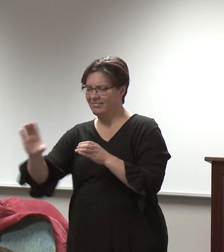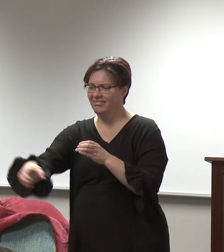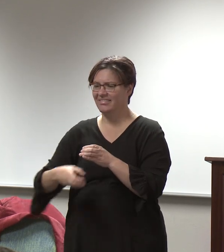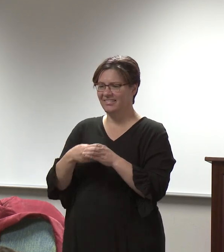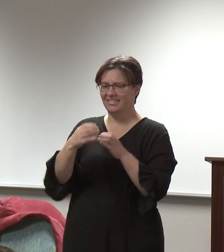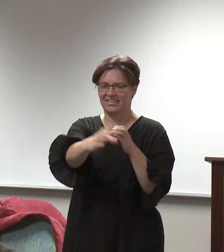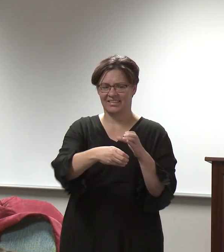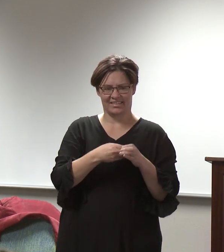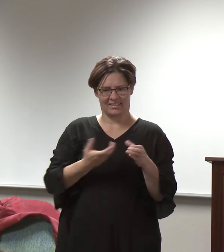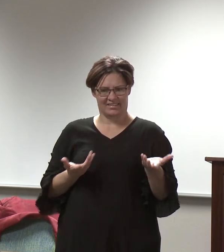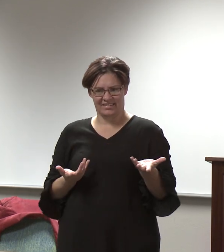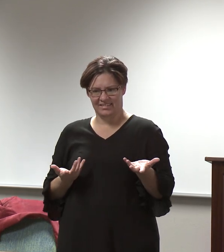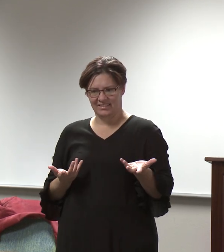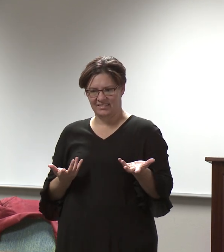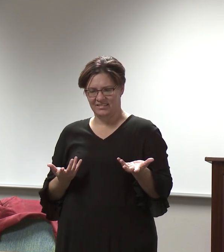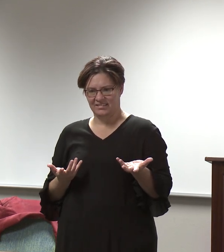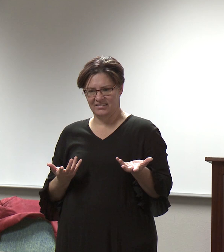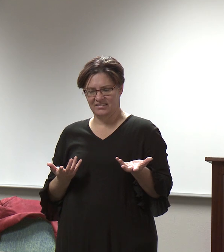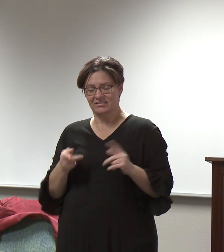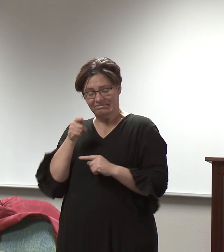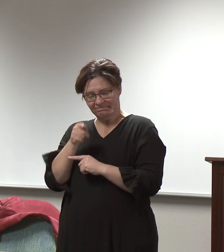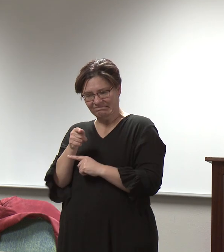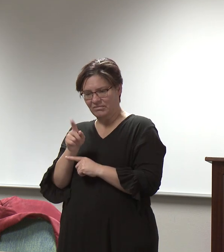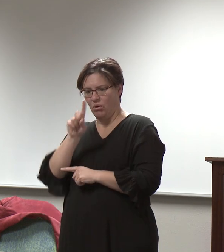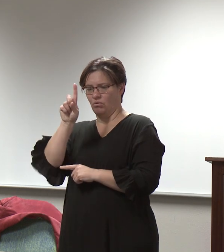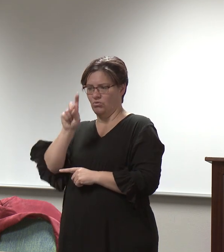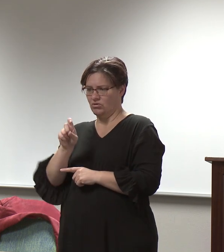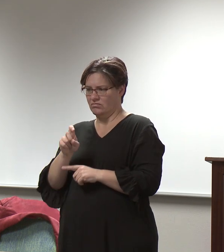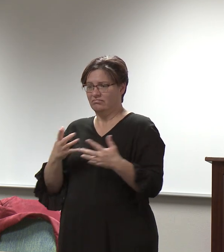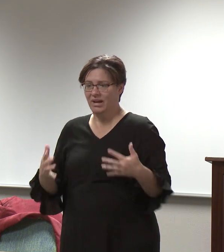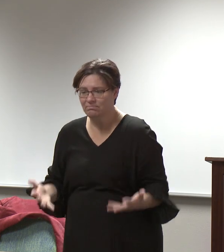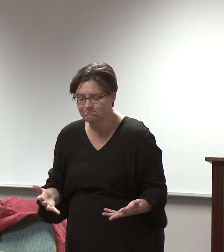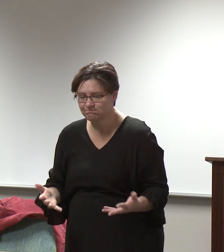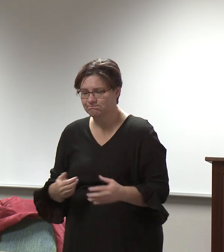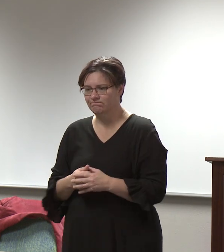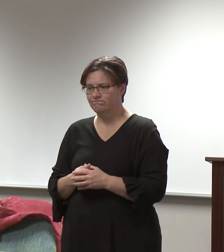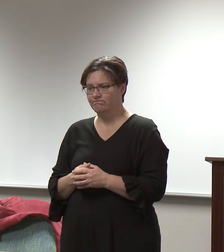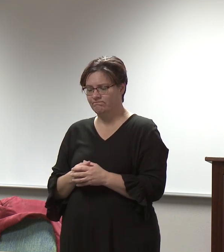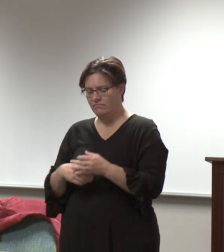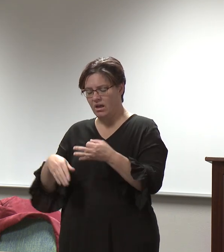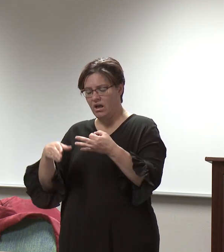ground today? That will be my question. The fourth